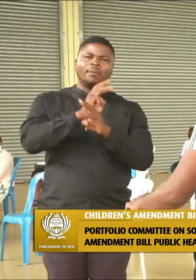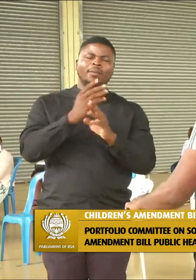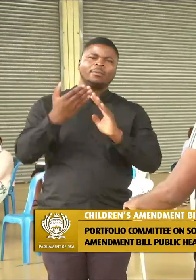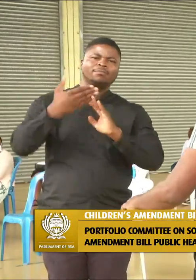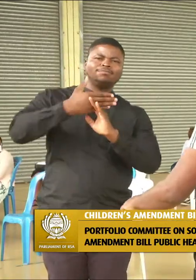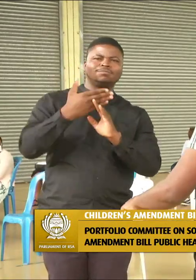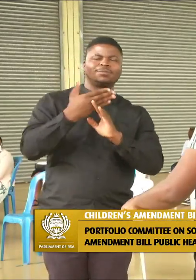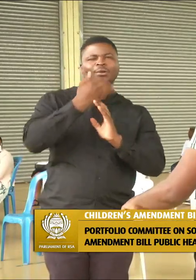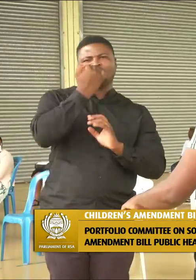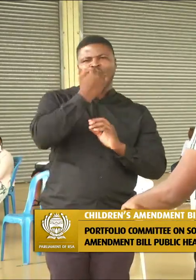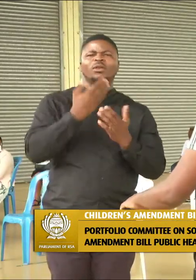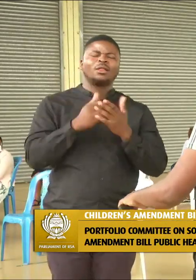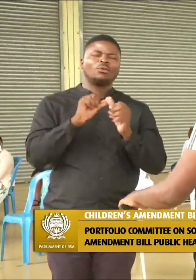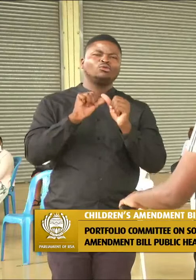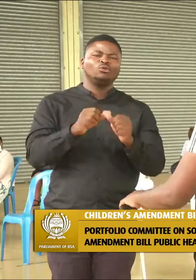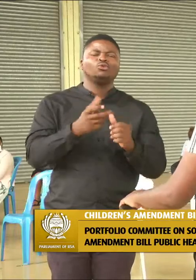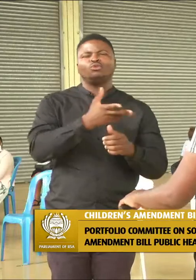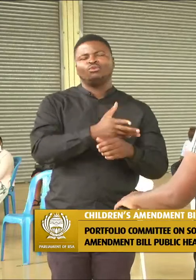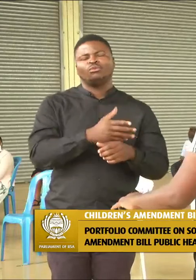Carry on.